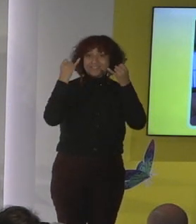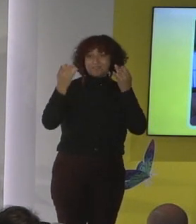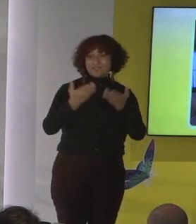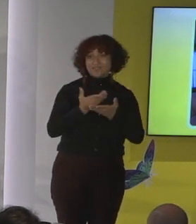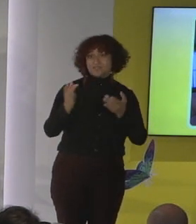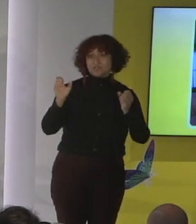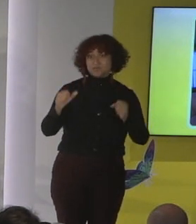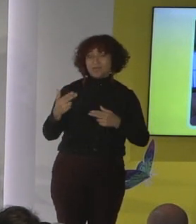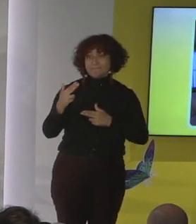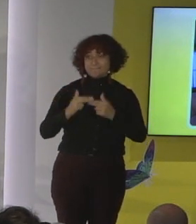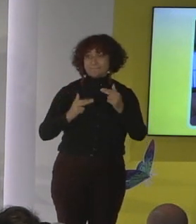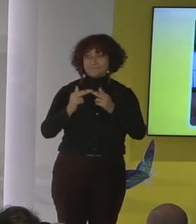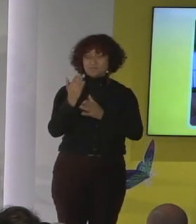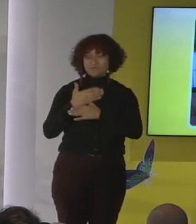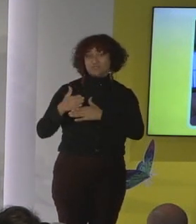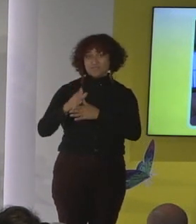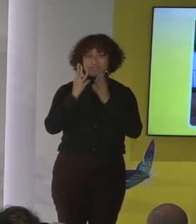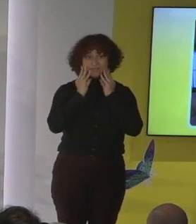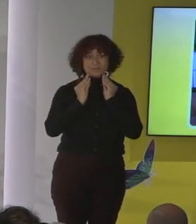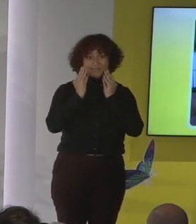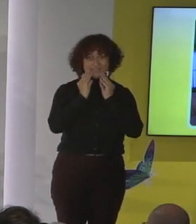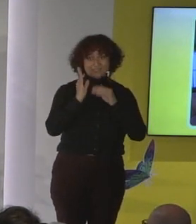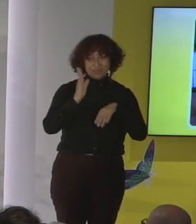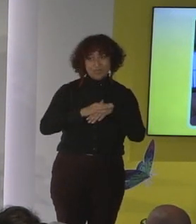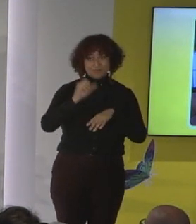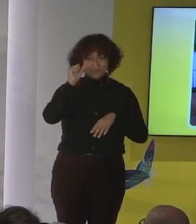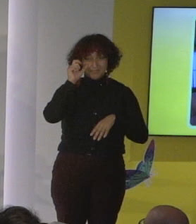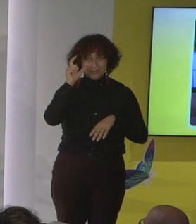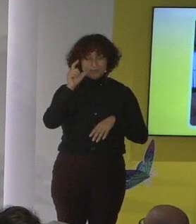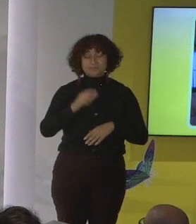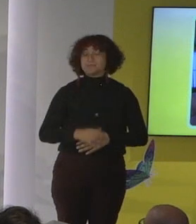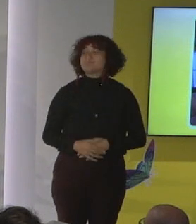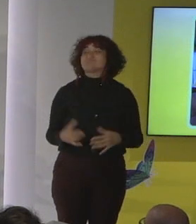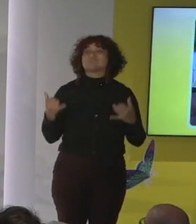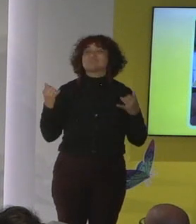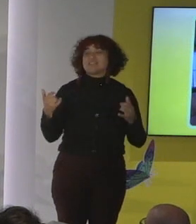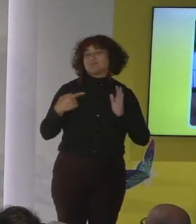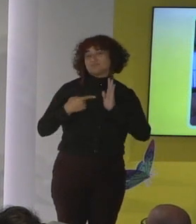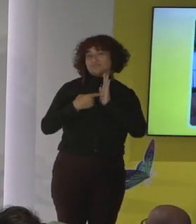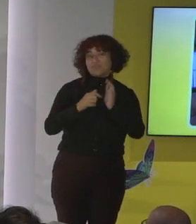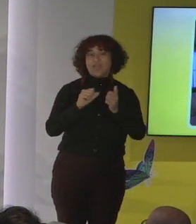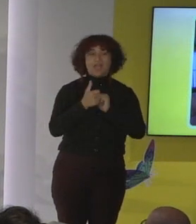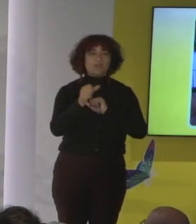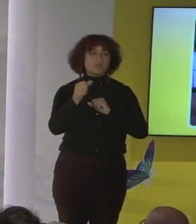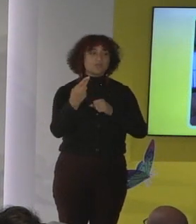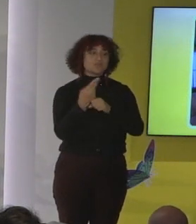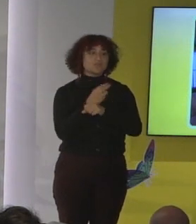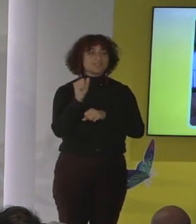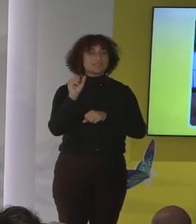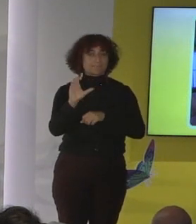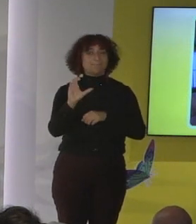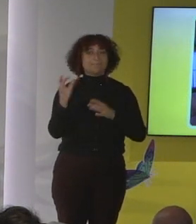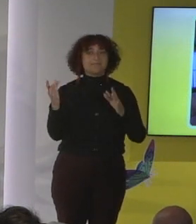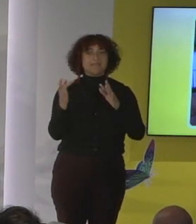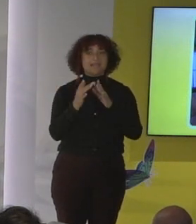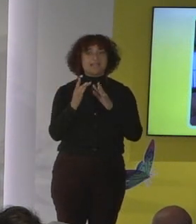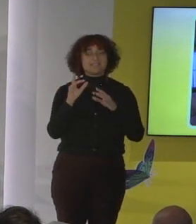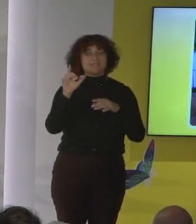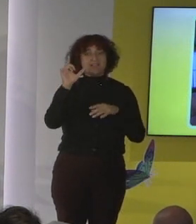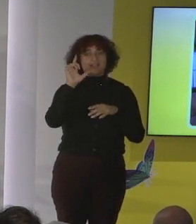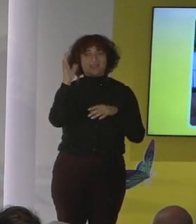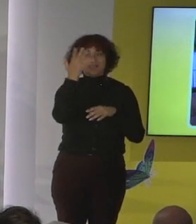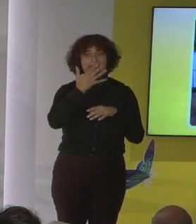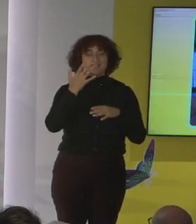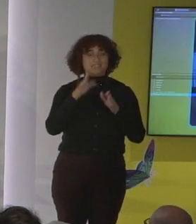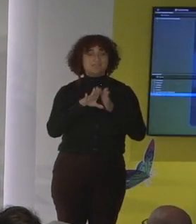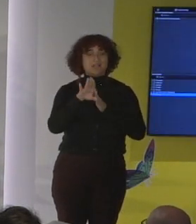can build as shared experiences on spectacles. Today I'm going to show you how you can use Snap's Connected Lenses developer